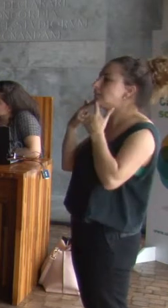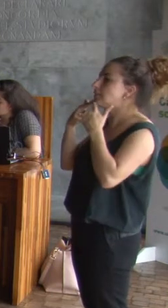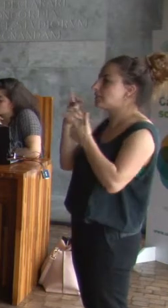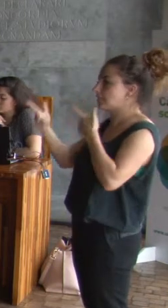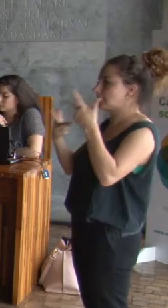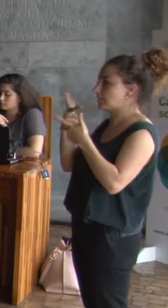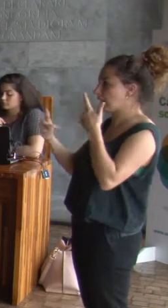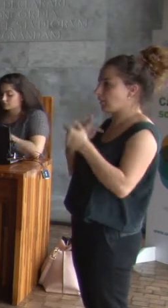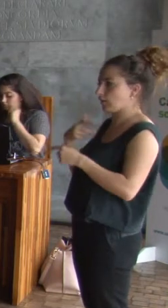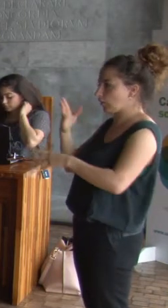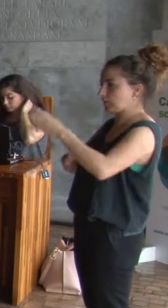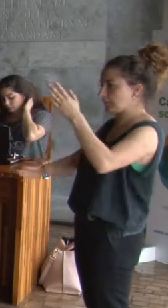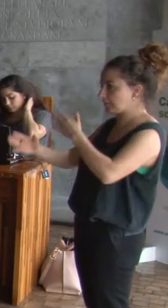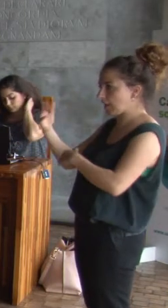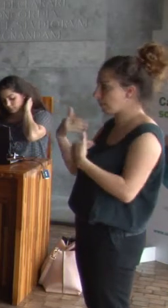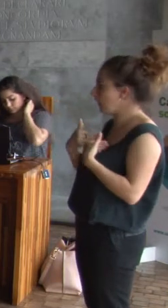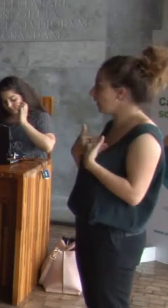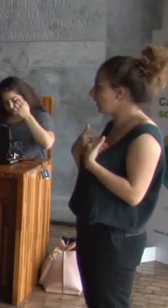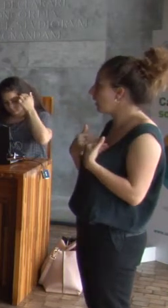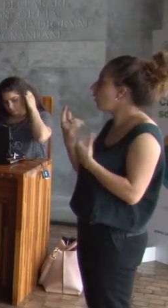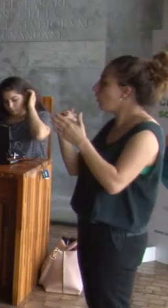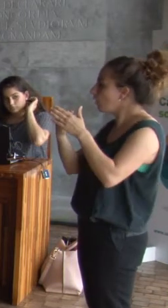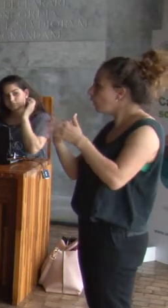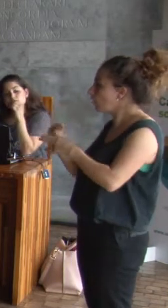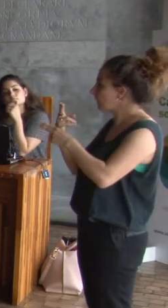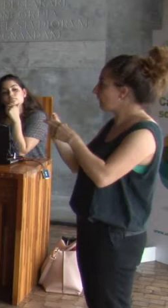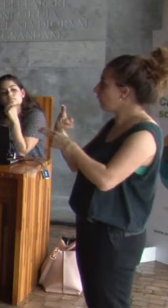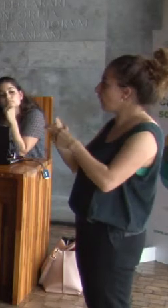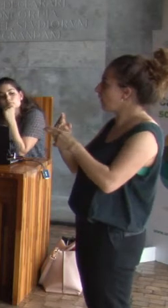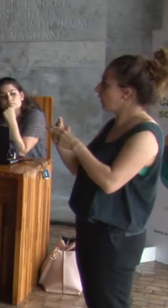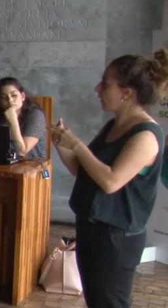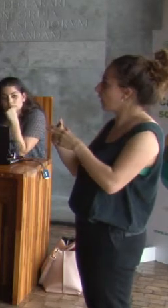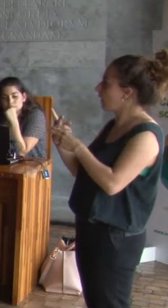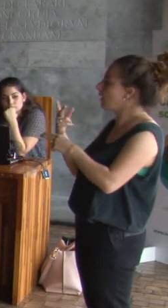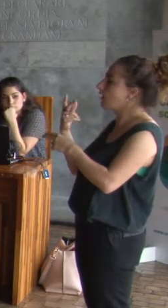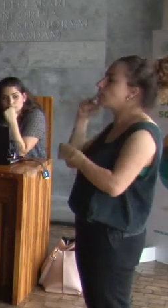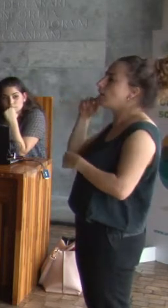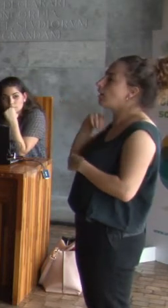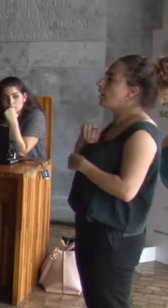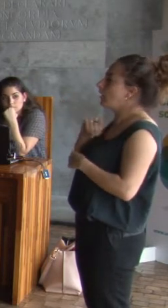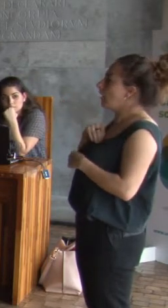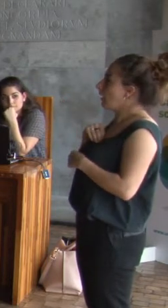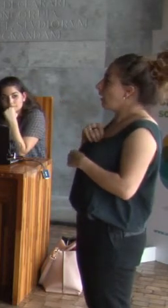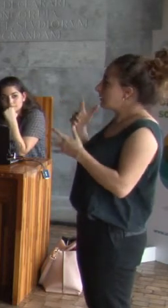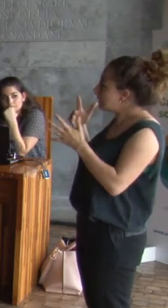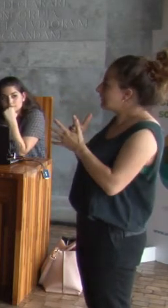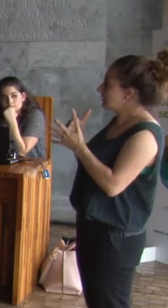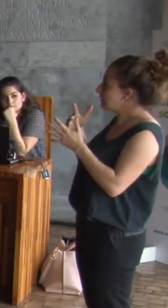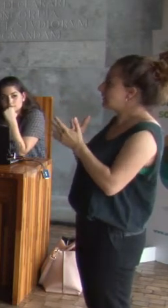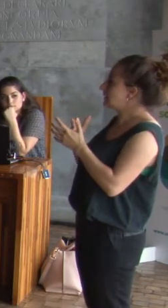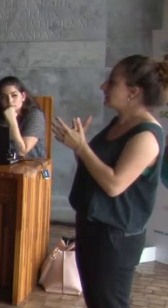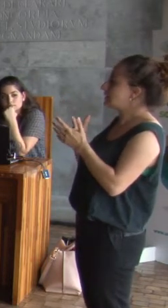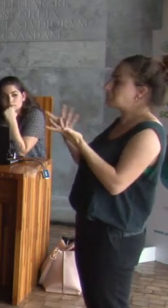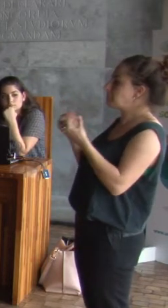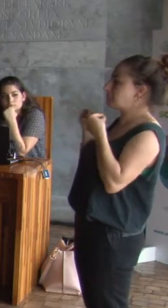I'm disabled. Or the last time maybe you experienced an impairment in your ability